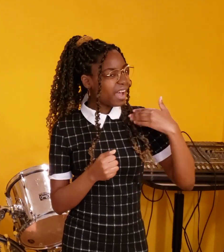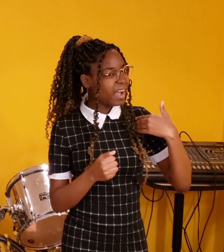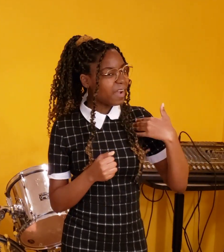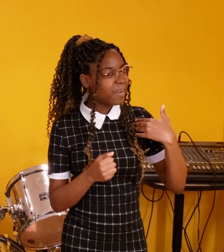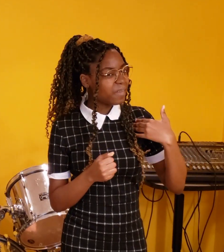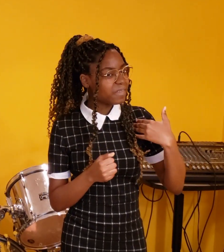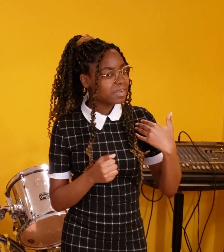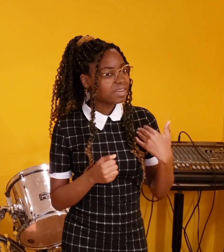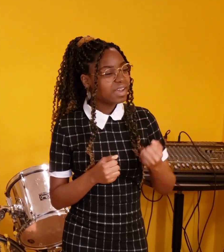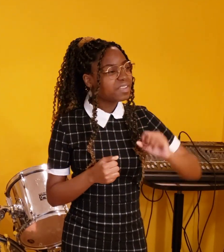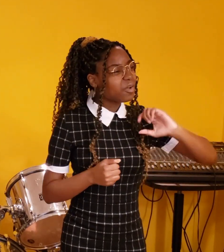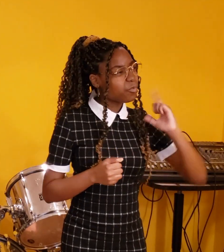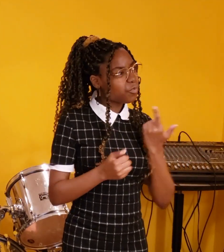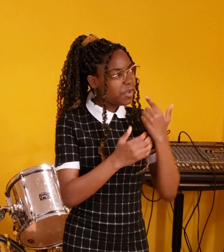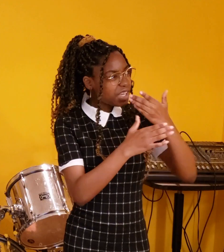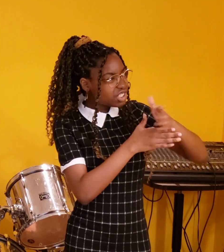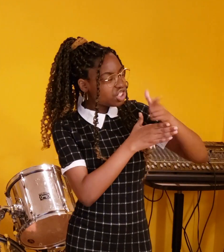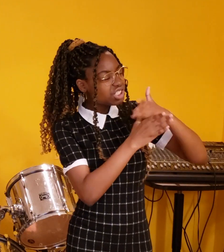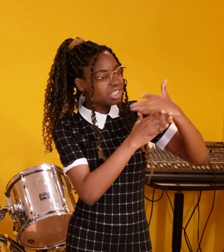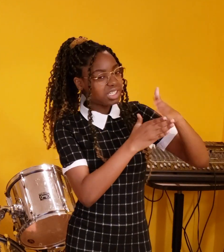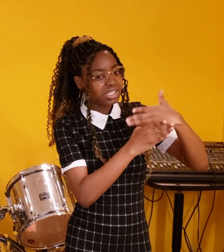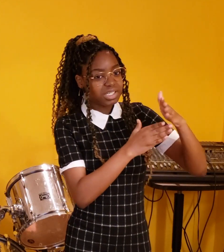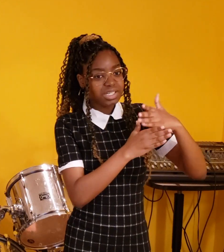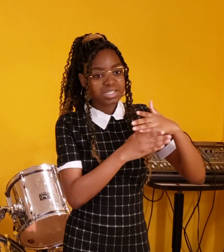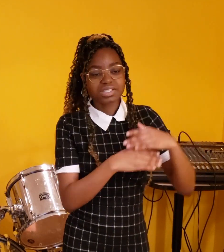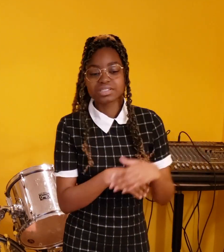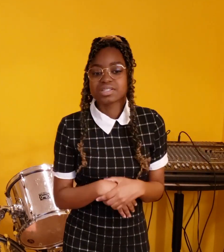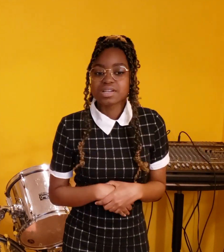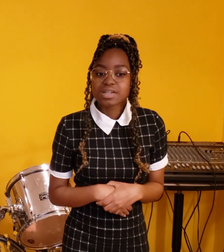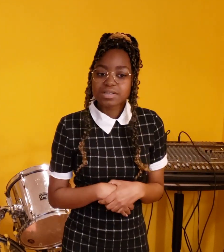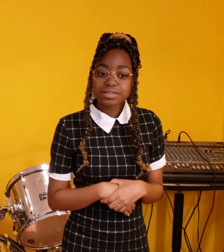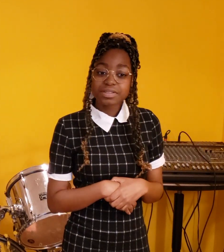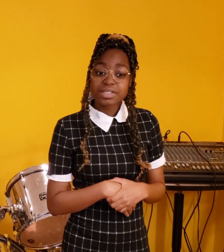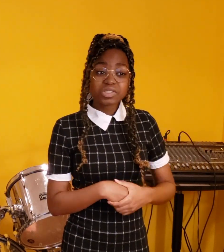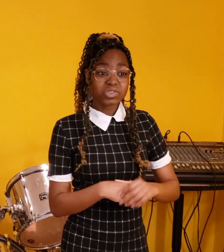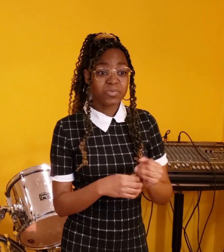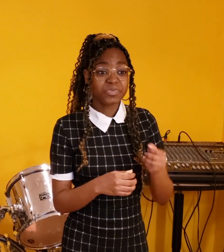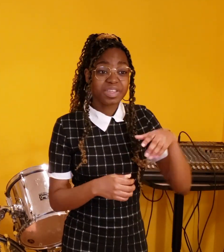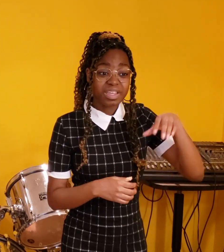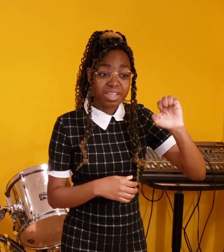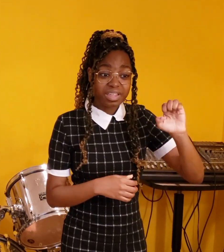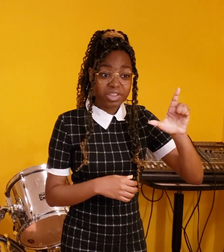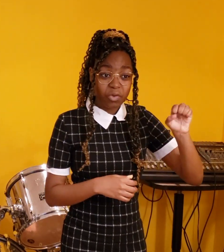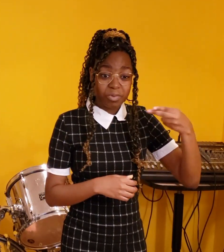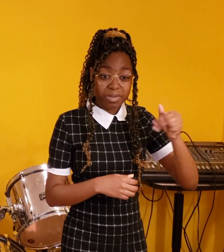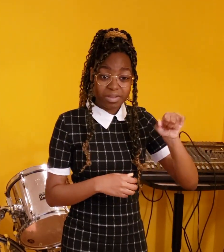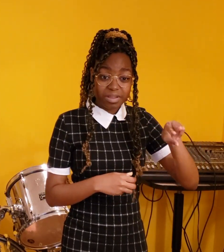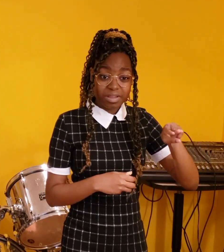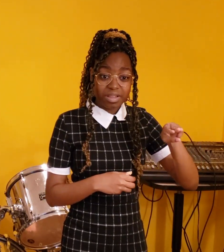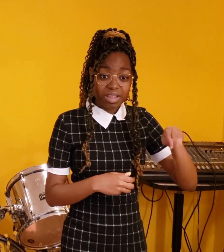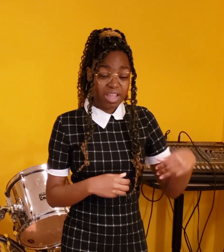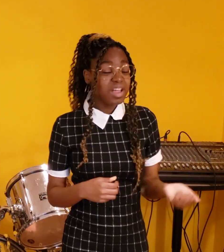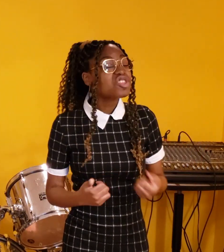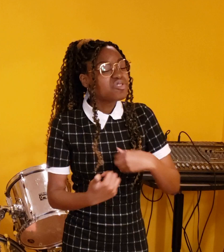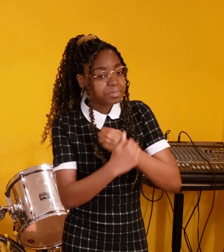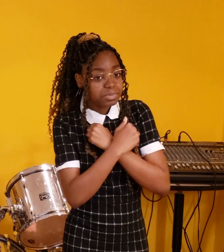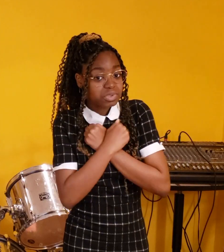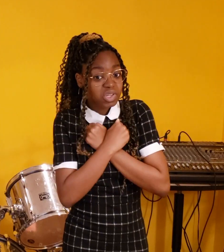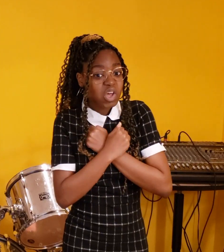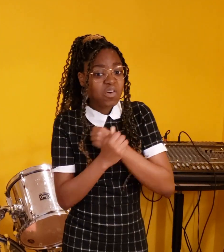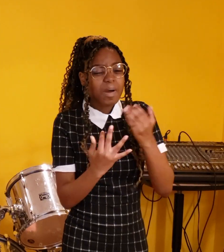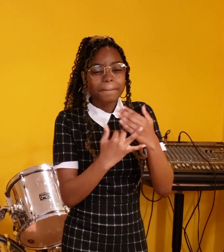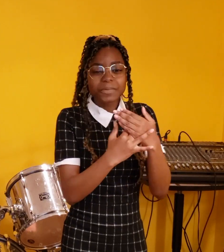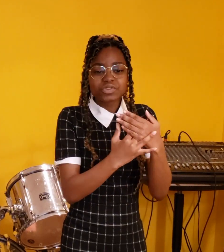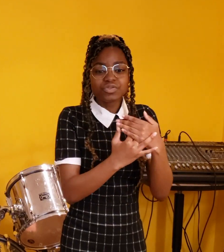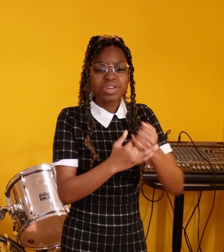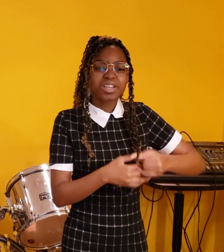So the Elohim was love, and there was love between the Father, the Son, and the Holy Spirit. As a matter of